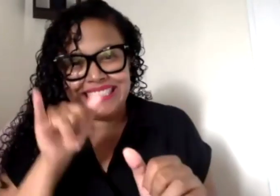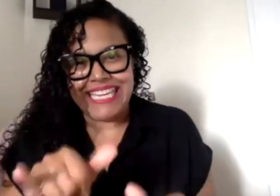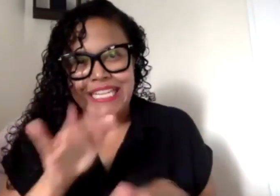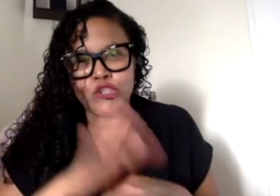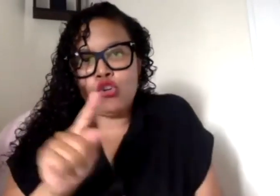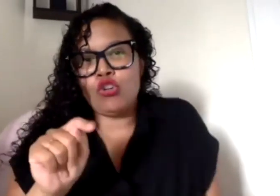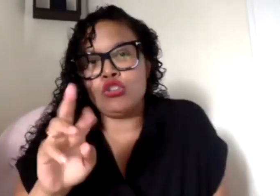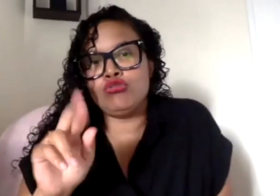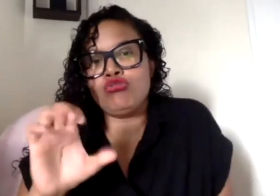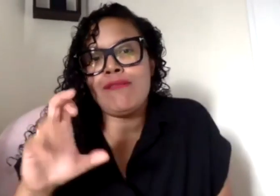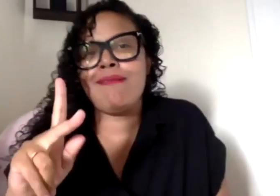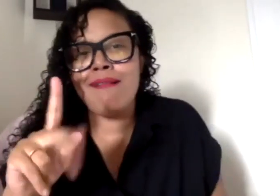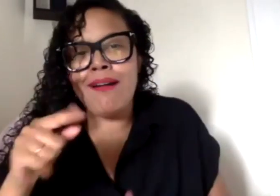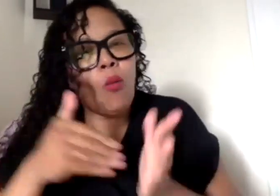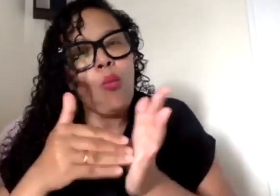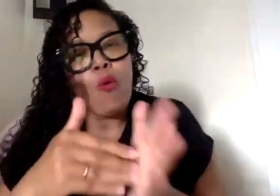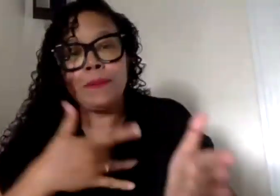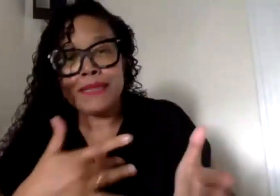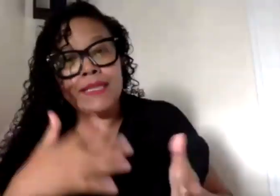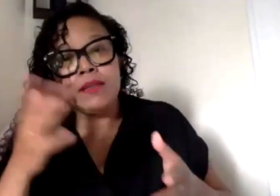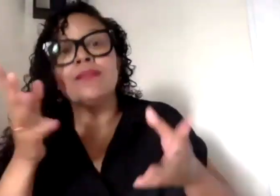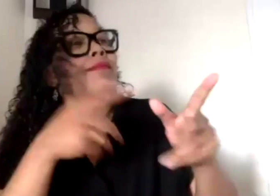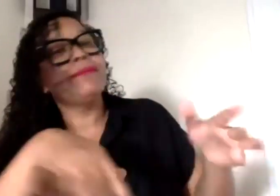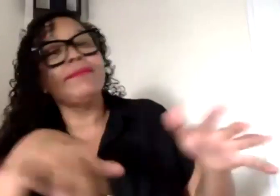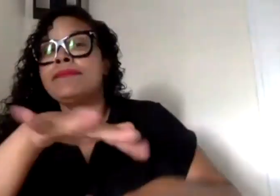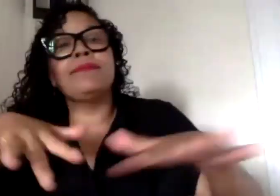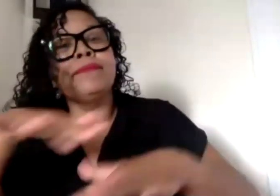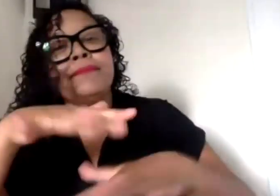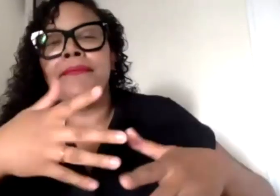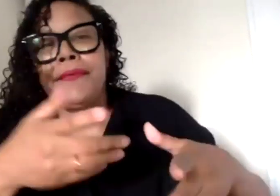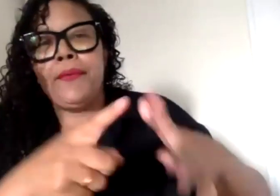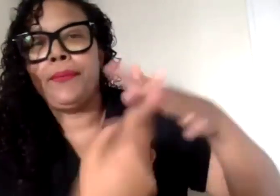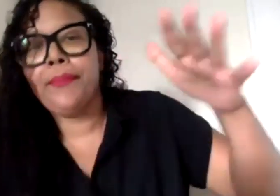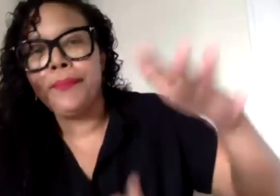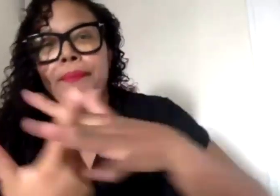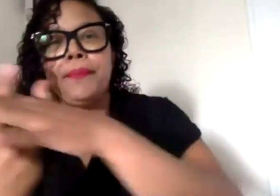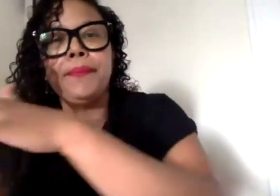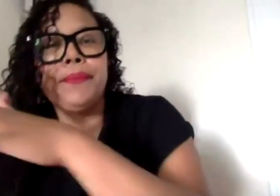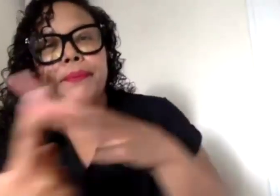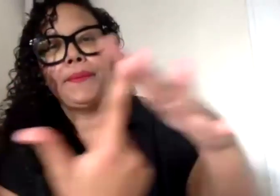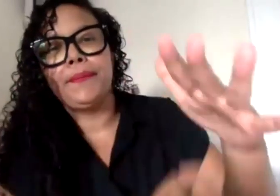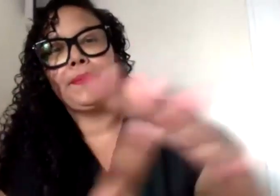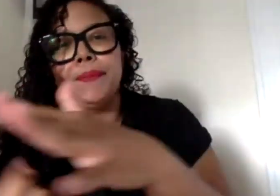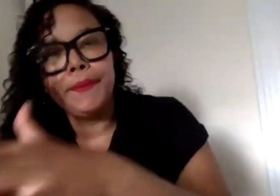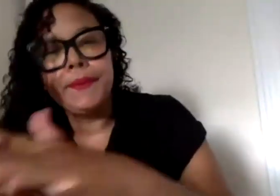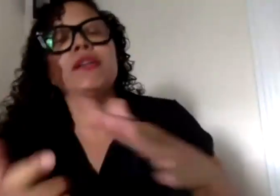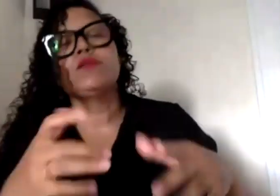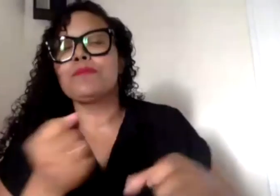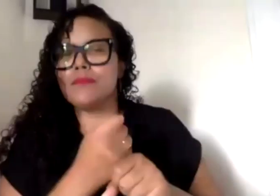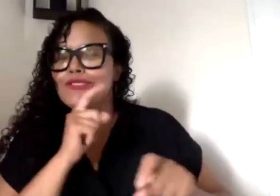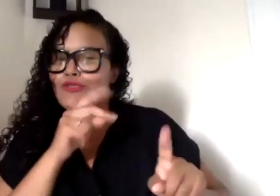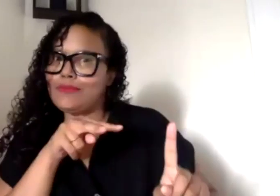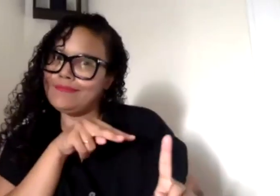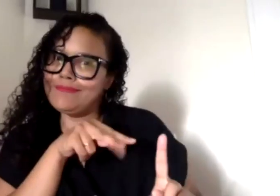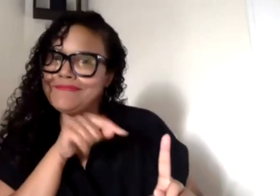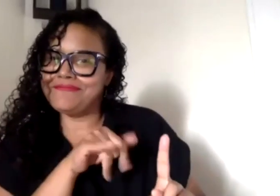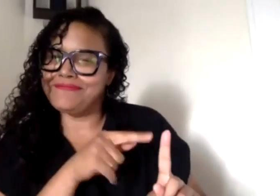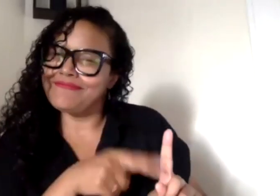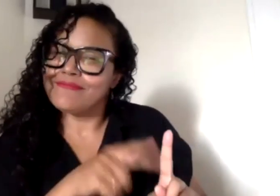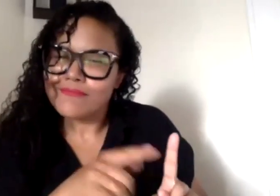with the student, and that will help to keep the student on track. And so oftentimes we lose track of students